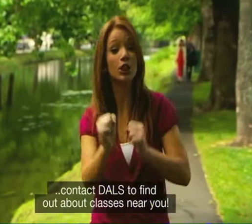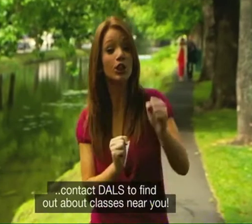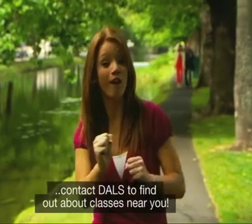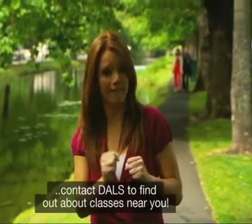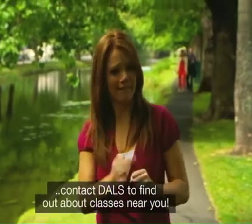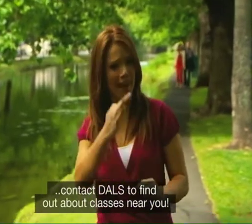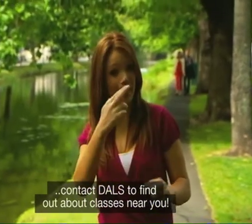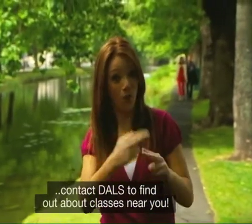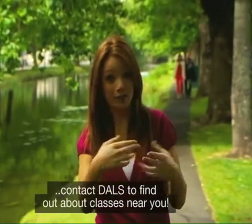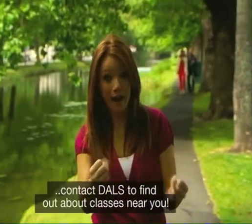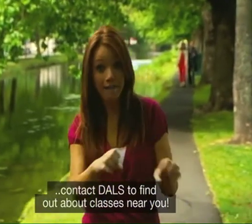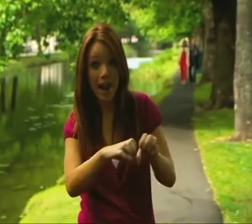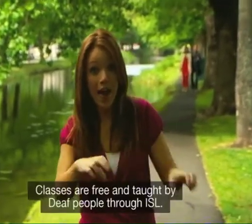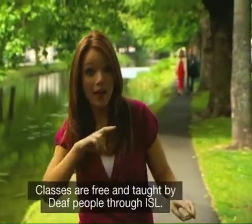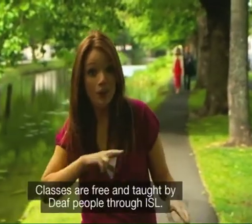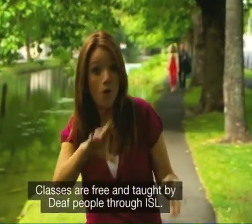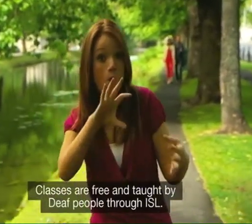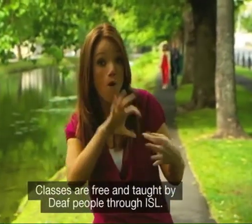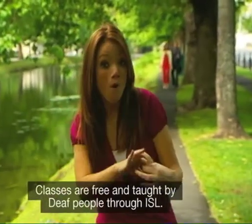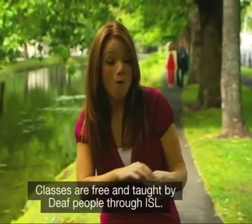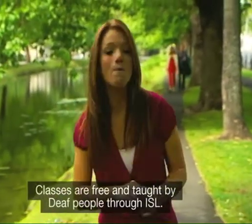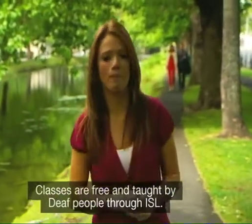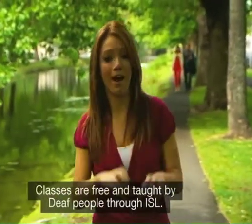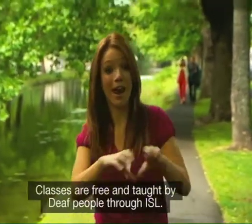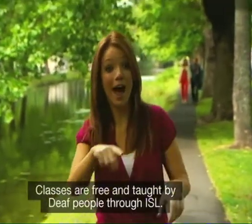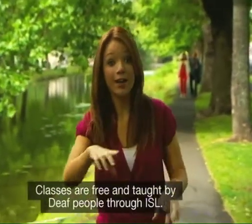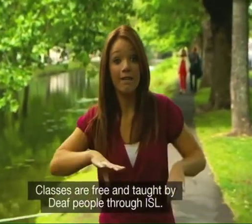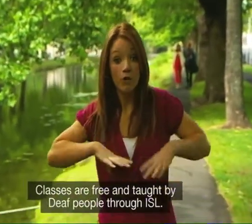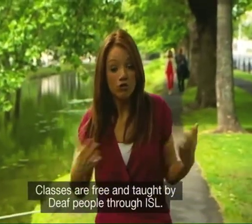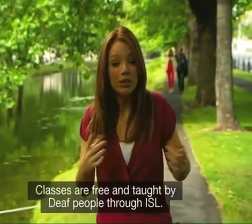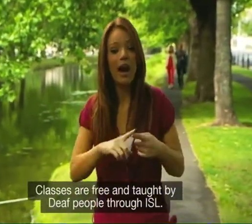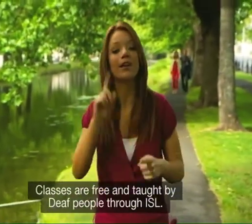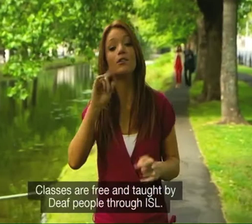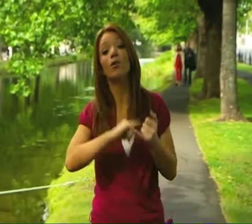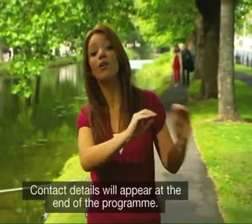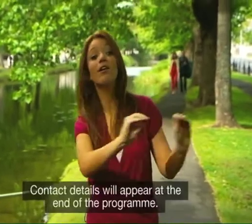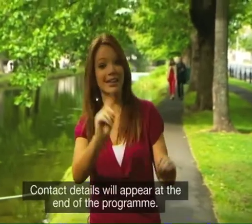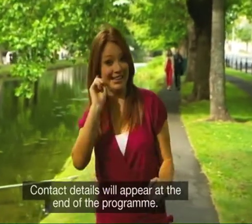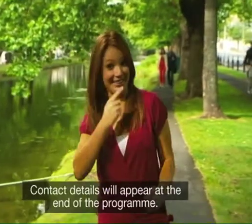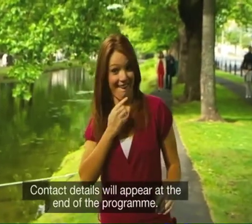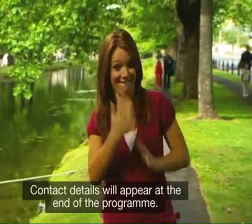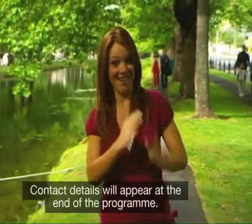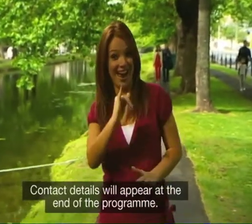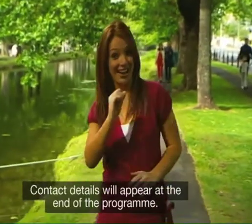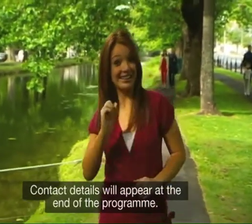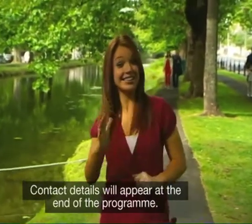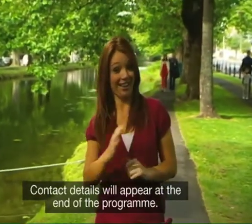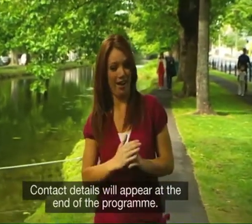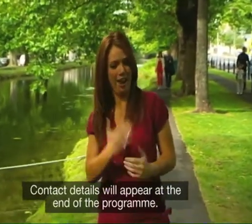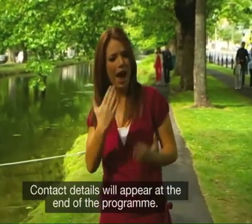more about classes near you. Classes are free and taught by deaf people through ISL. Contact details will appear at the end of the programme.